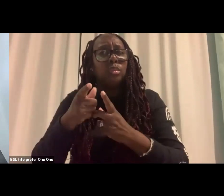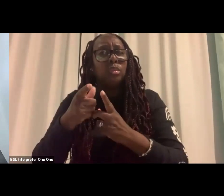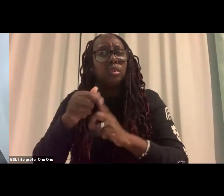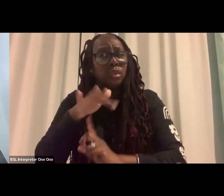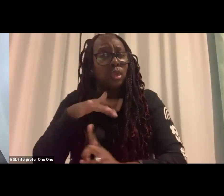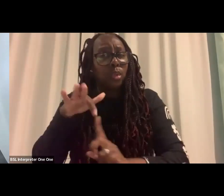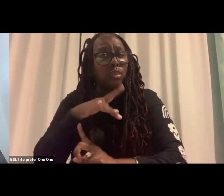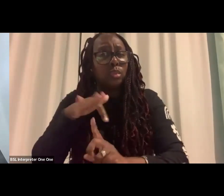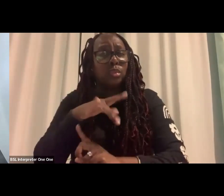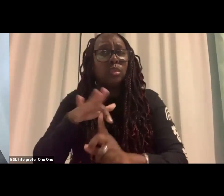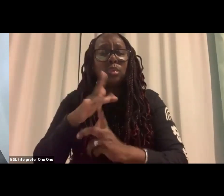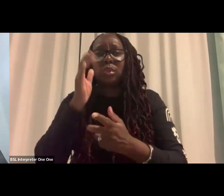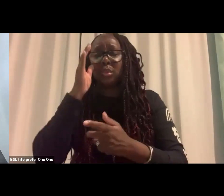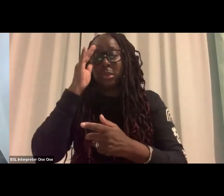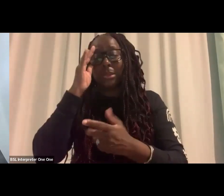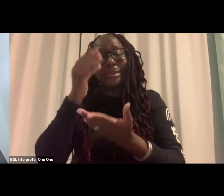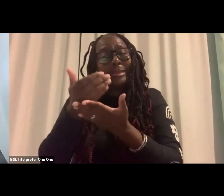course, it's being